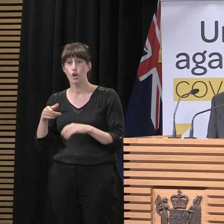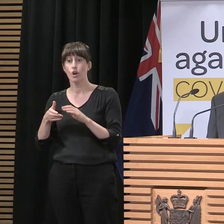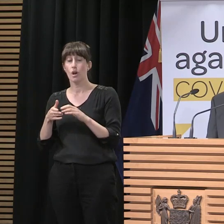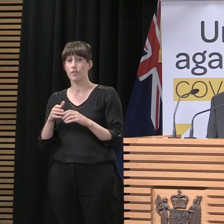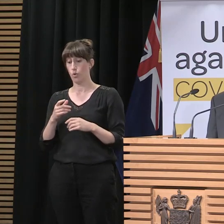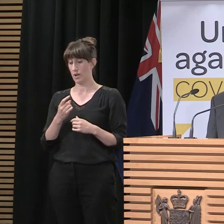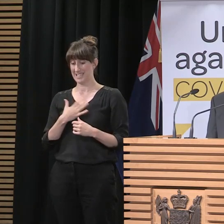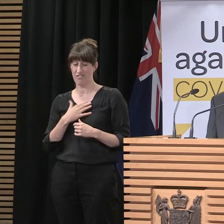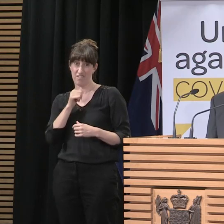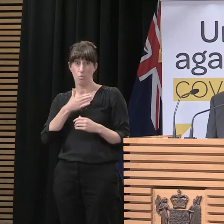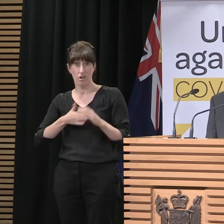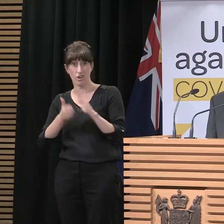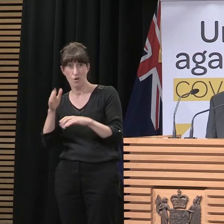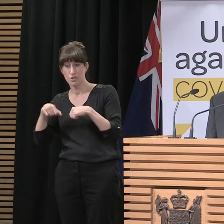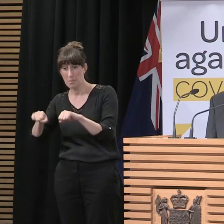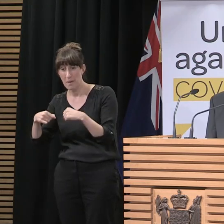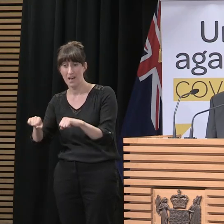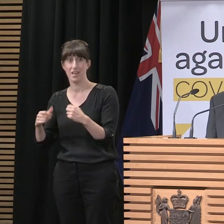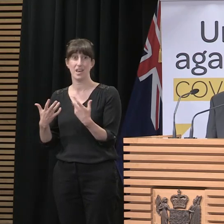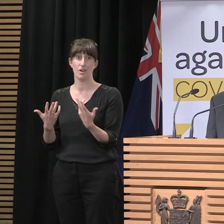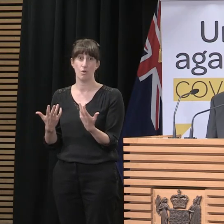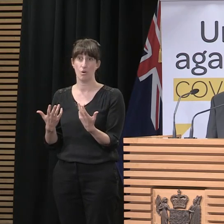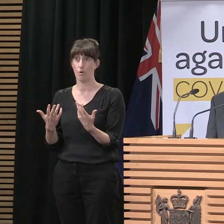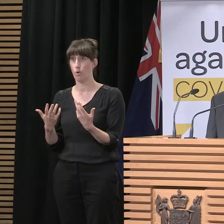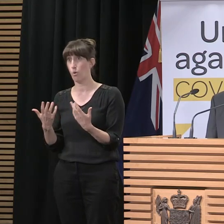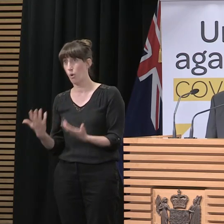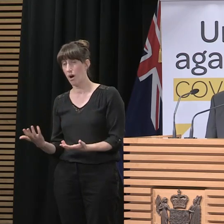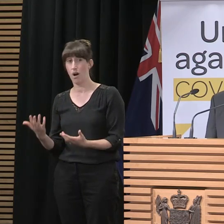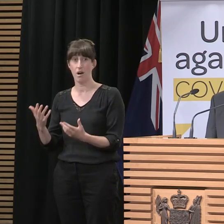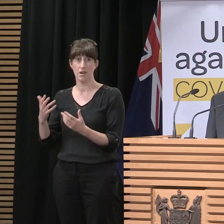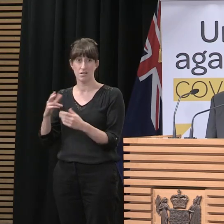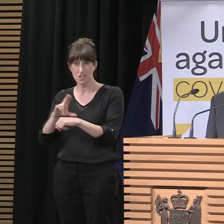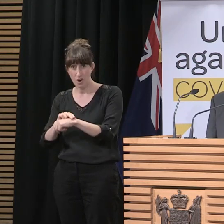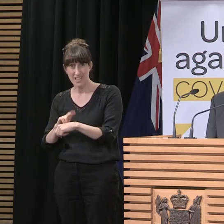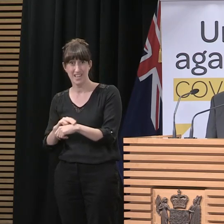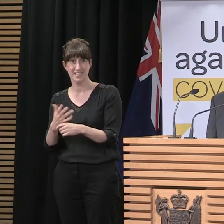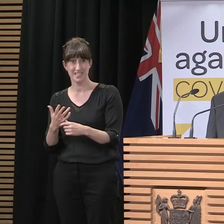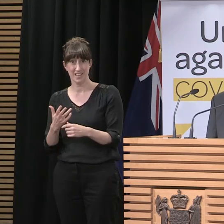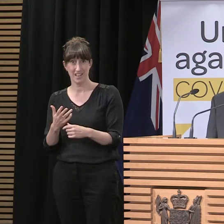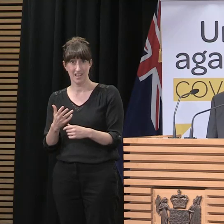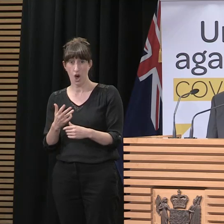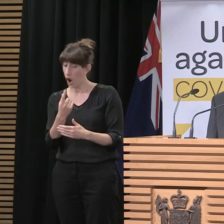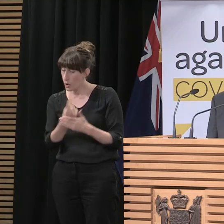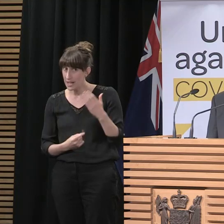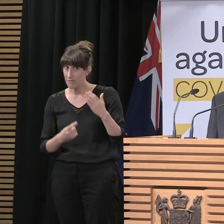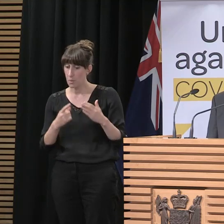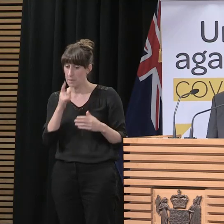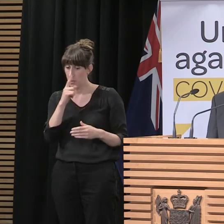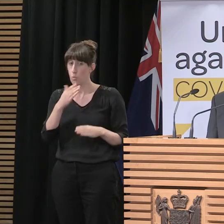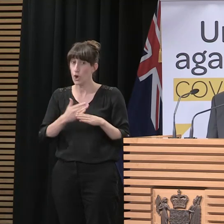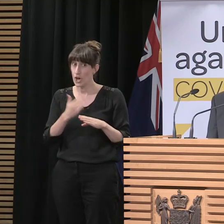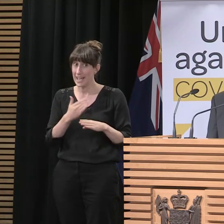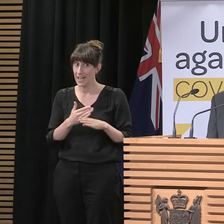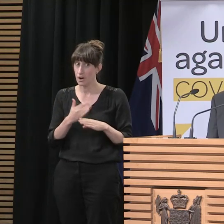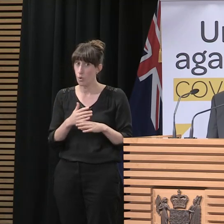or the doctor or the, not the service station, if they're not an essential worker? So it's 4 weeks for the alert level